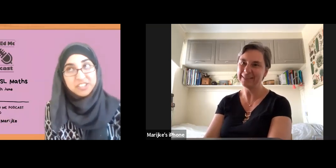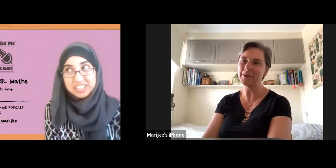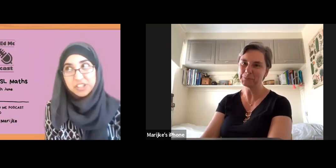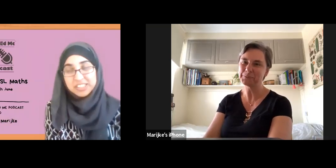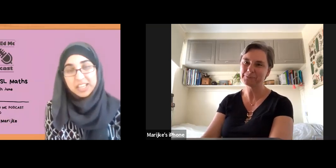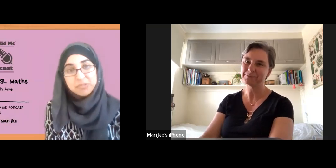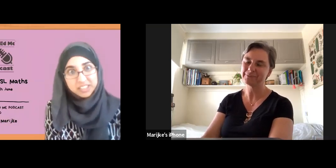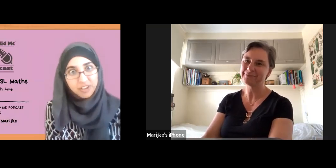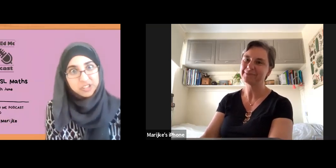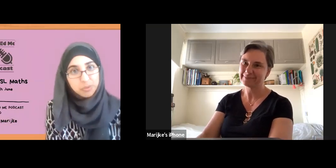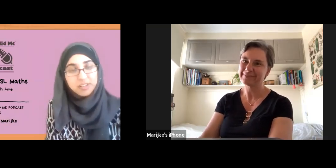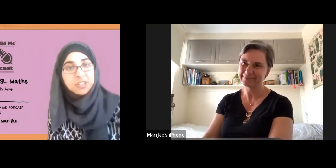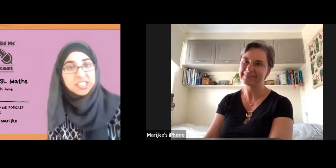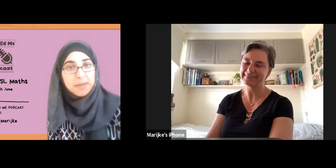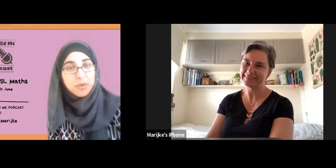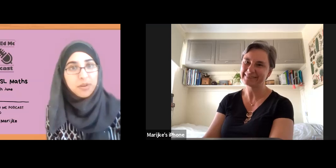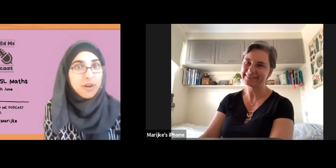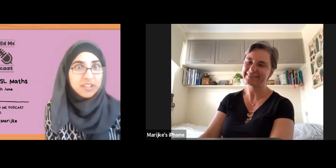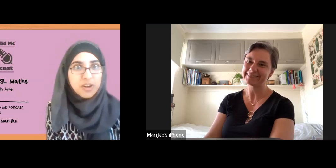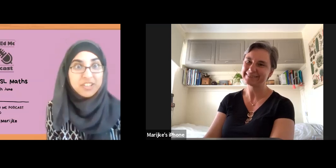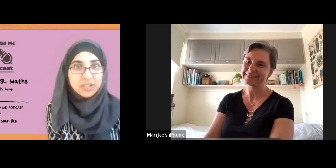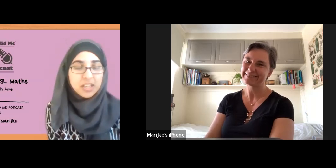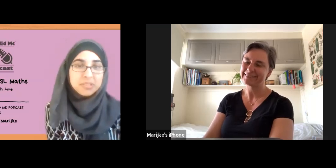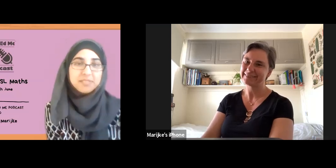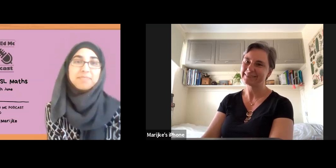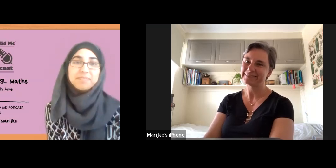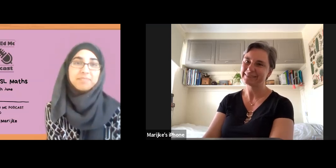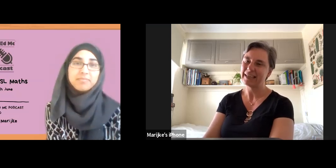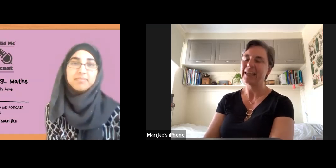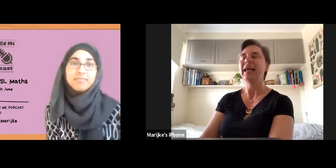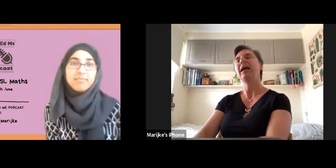a good tip. So that's first one. What are your other two tips?